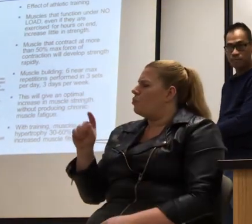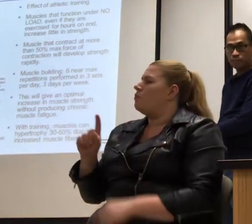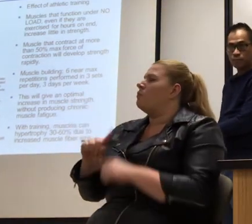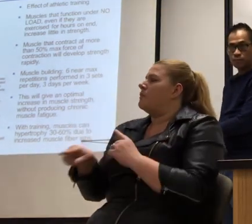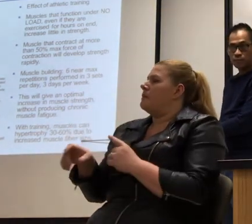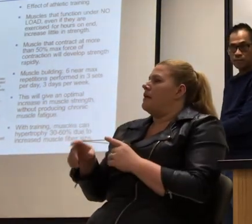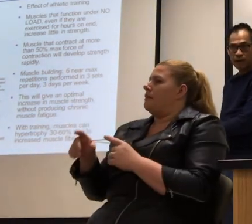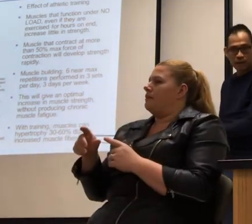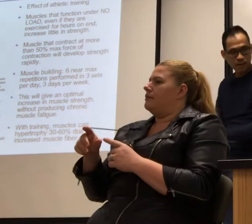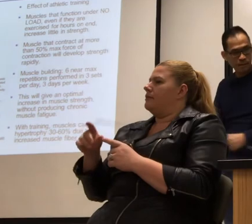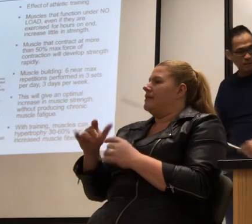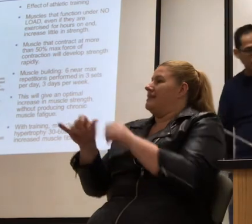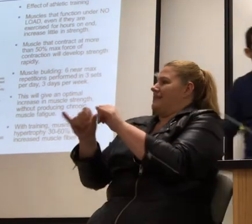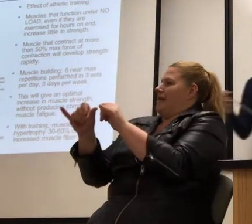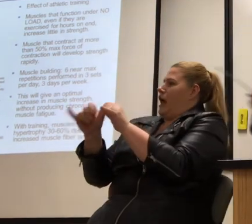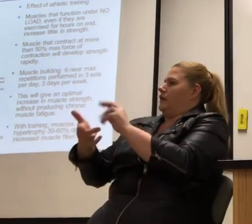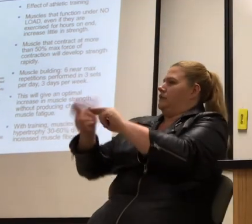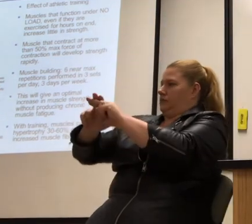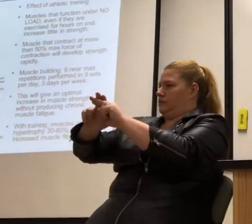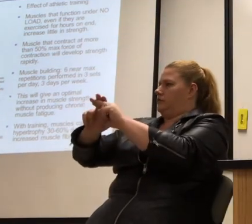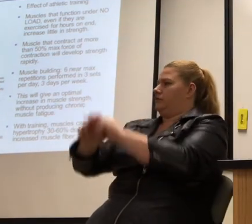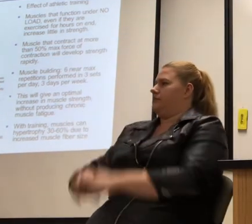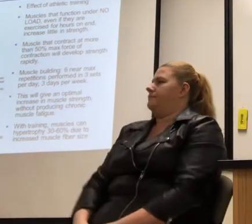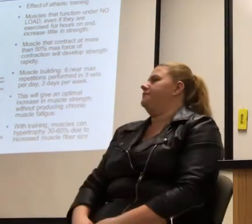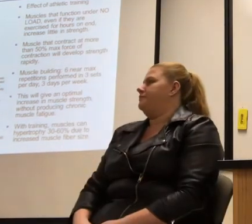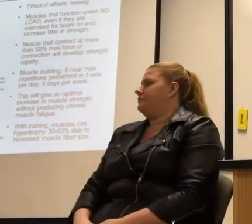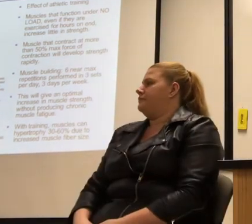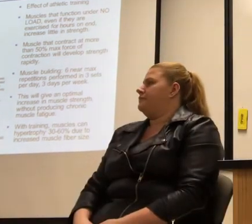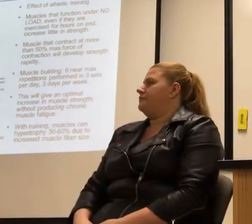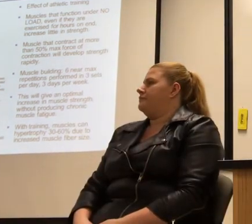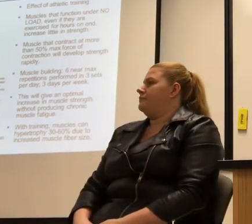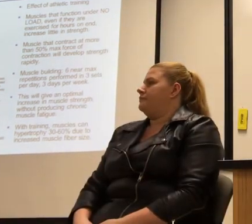in them. Okay.